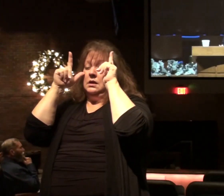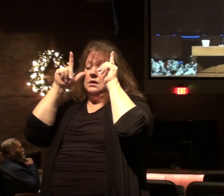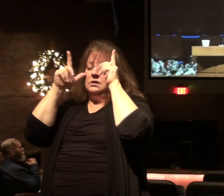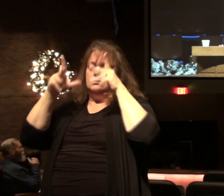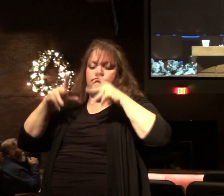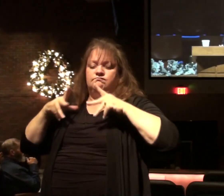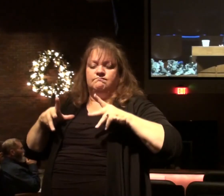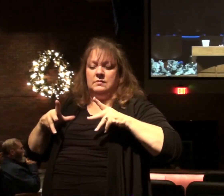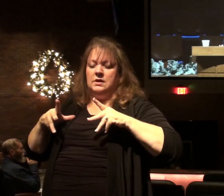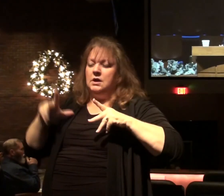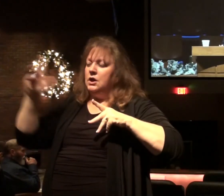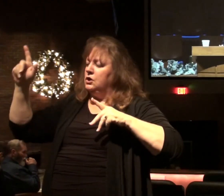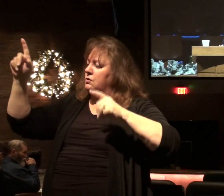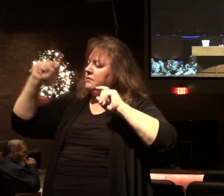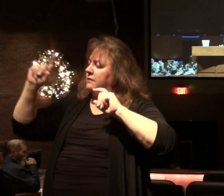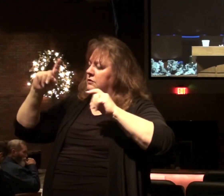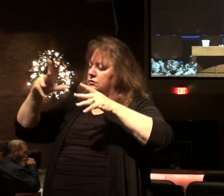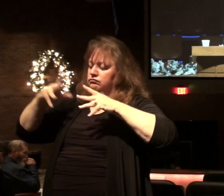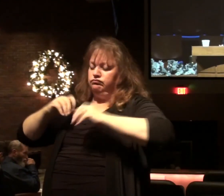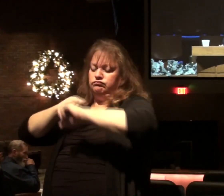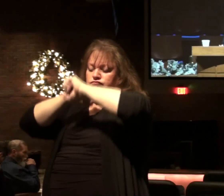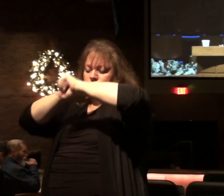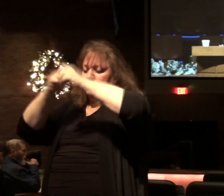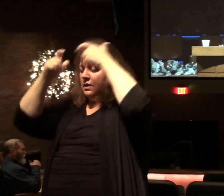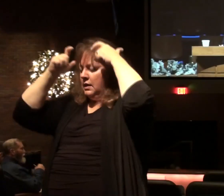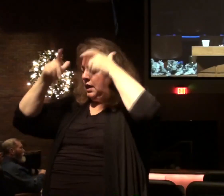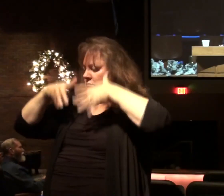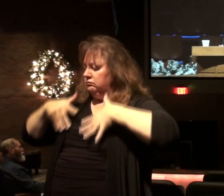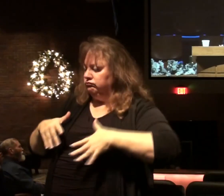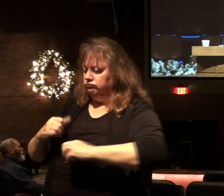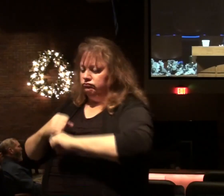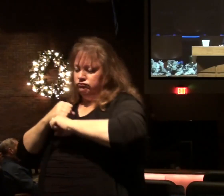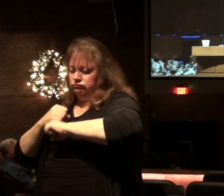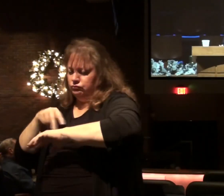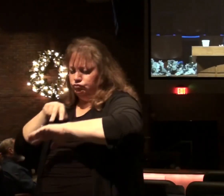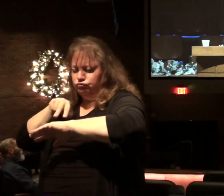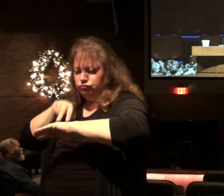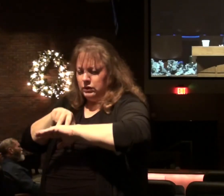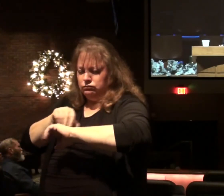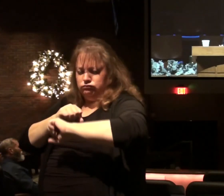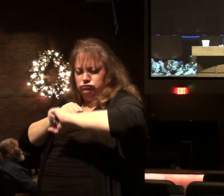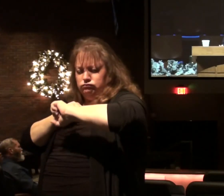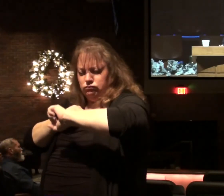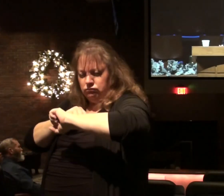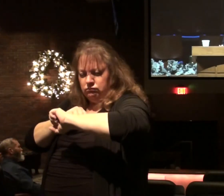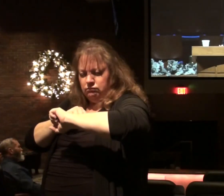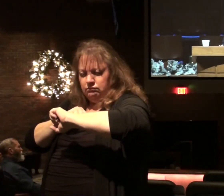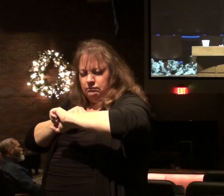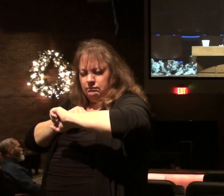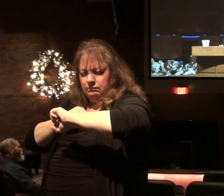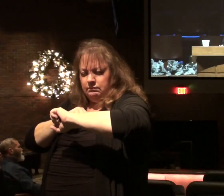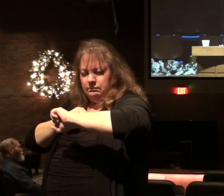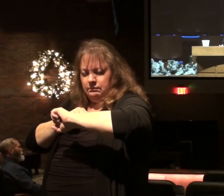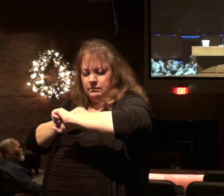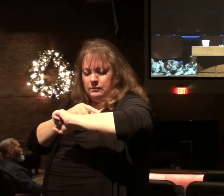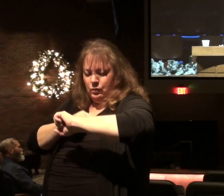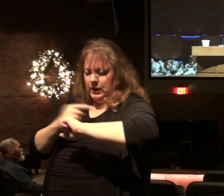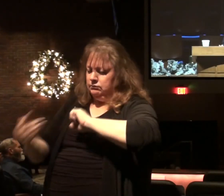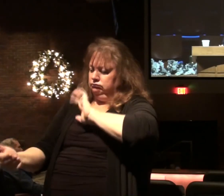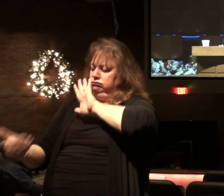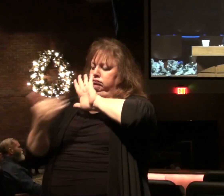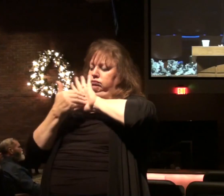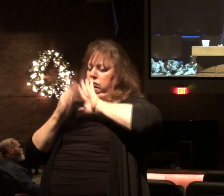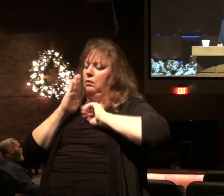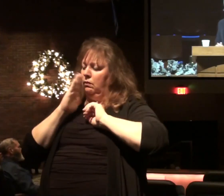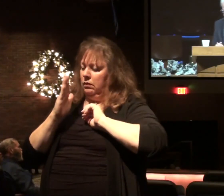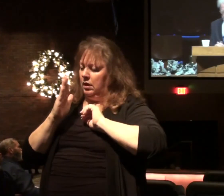clothed with the full armor you've provided, that we might stand firm in the days of the devil's attack. We